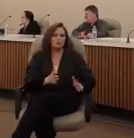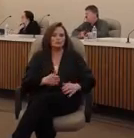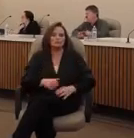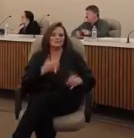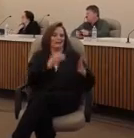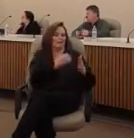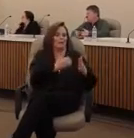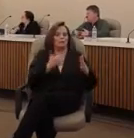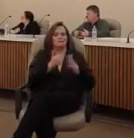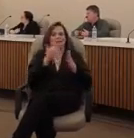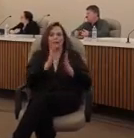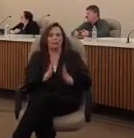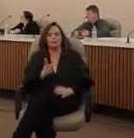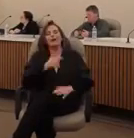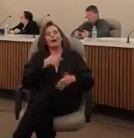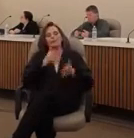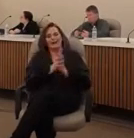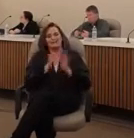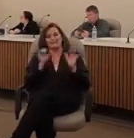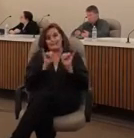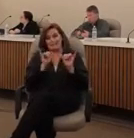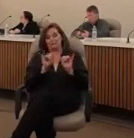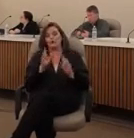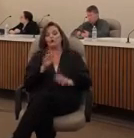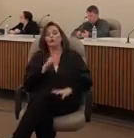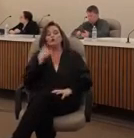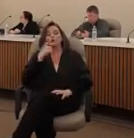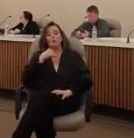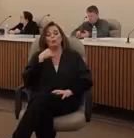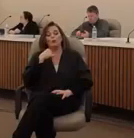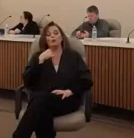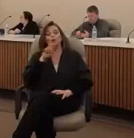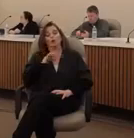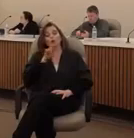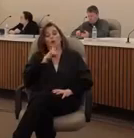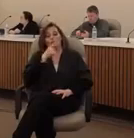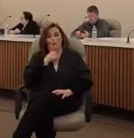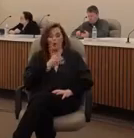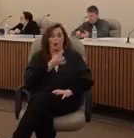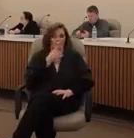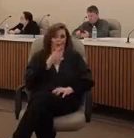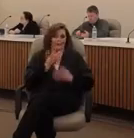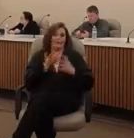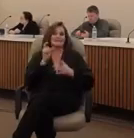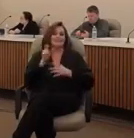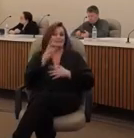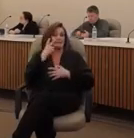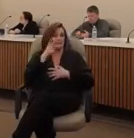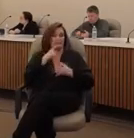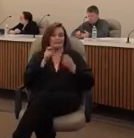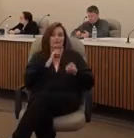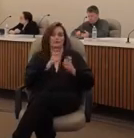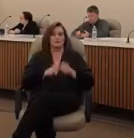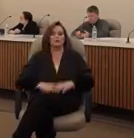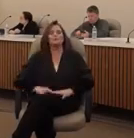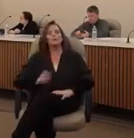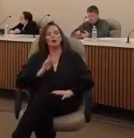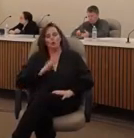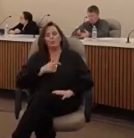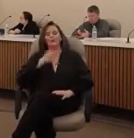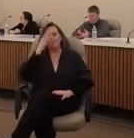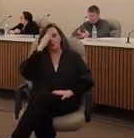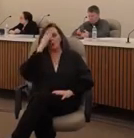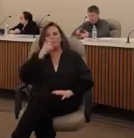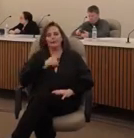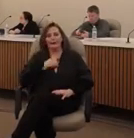ask the engineer to take a look at the lighting. We're here for the use, so assuming that the use is addressed, we will have to go back and kind of refine the landscaping, refine the